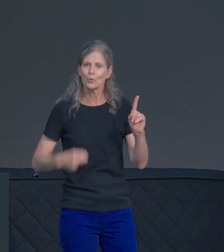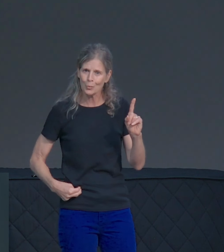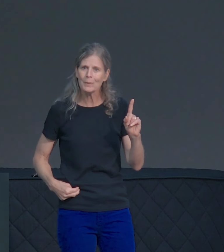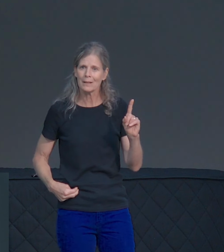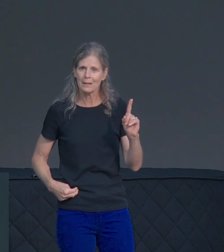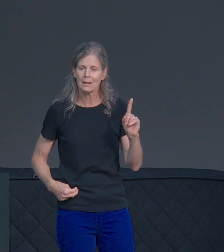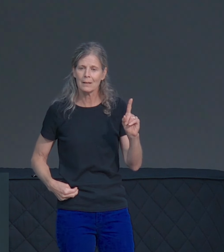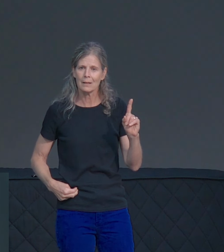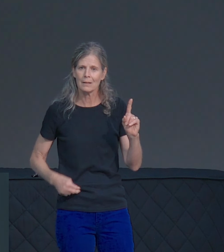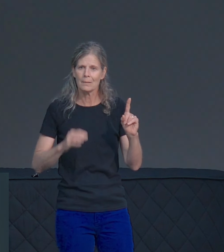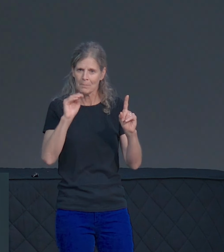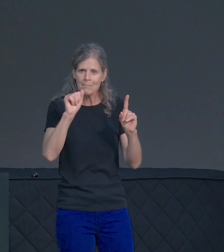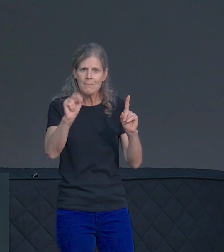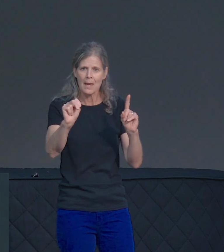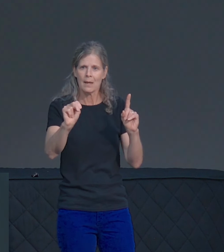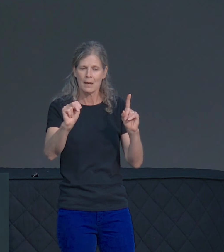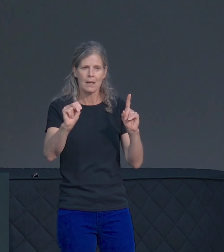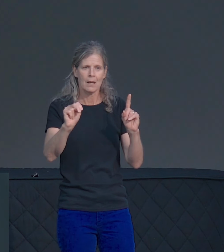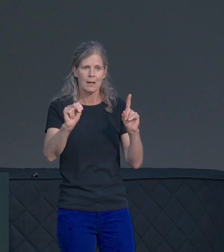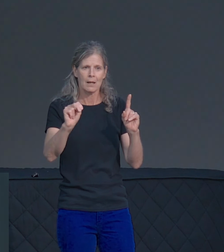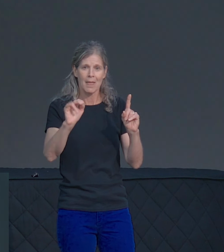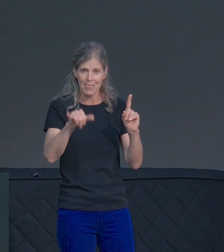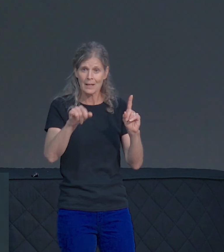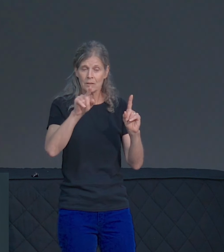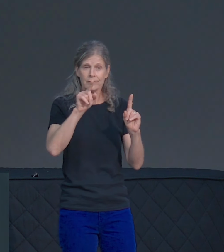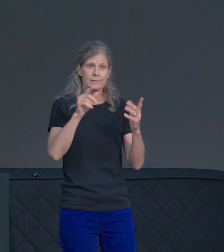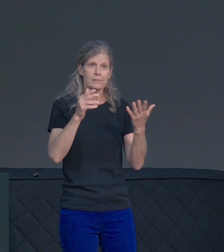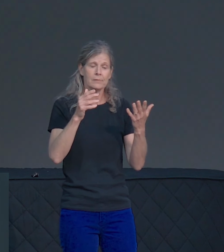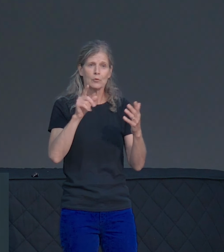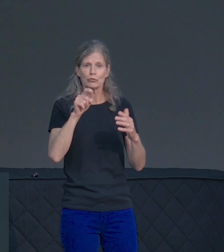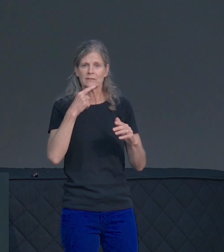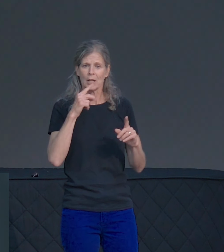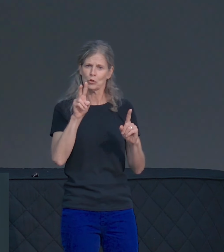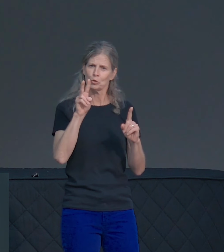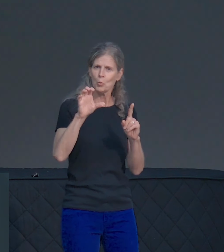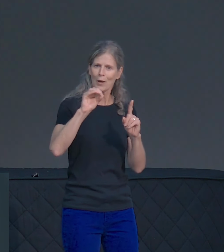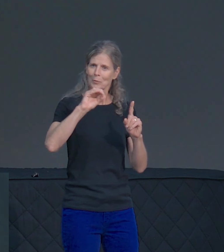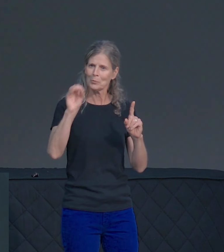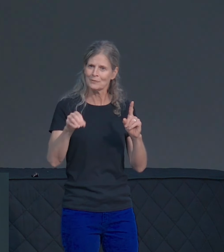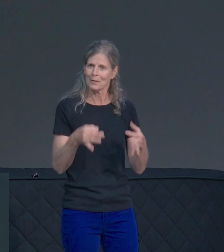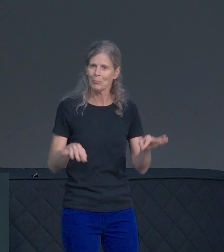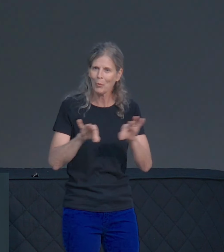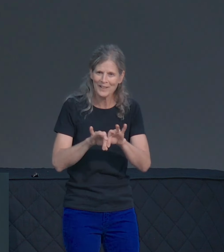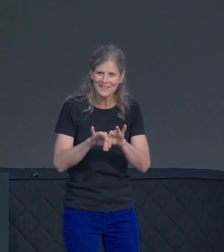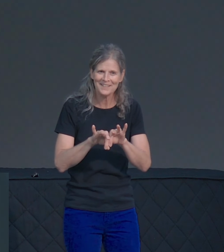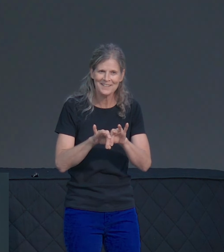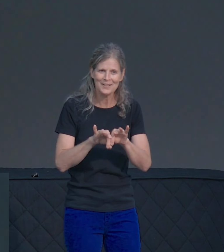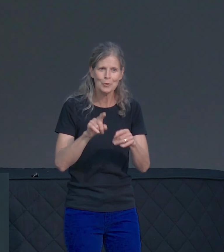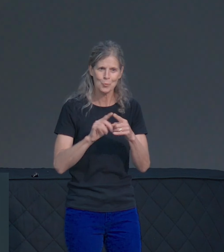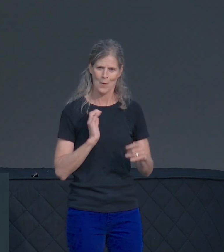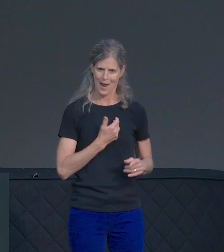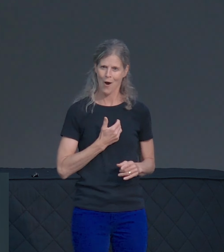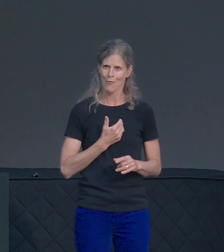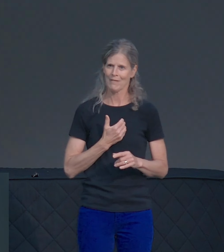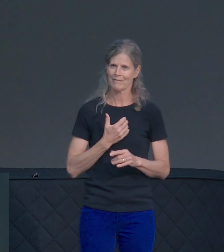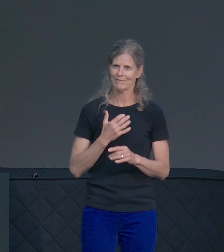100% man. And this is 100%, or maybe I should say 200% important to our